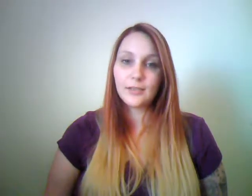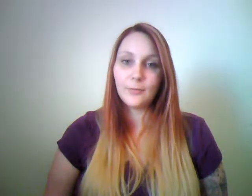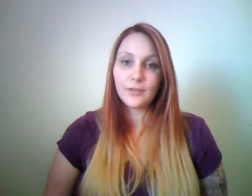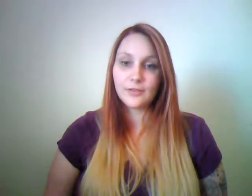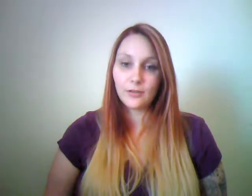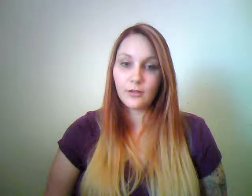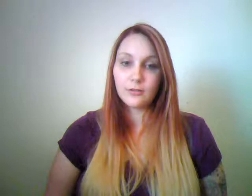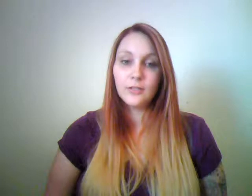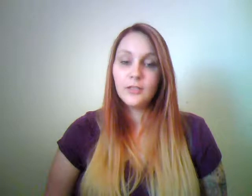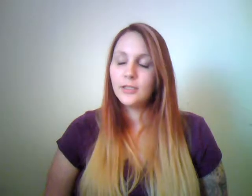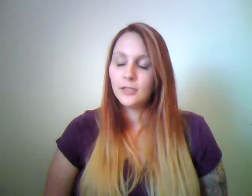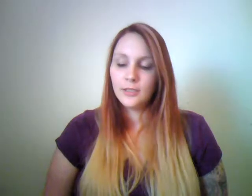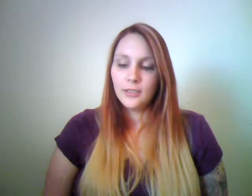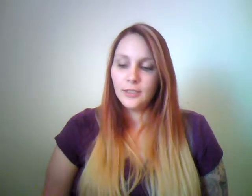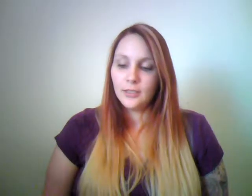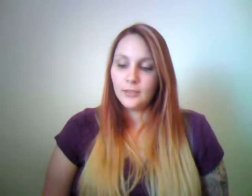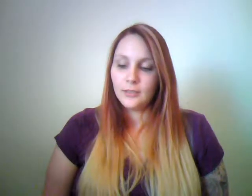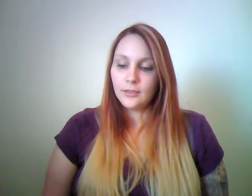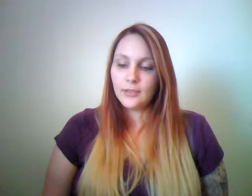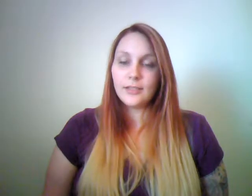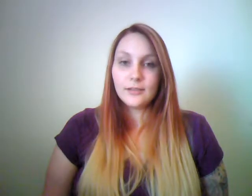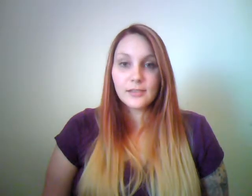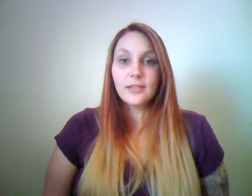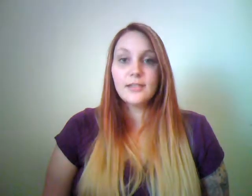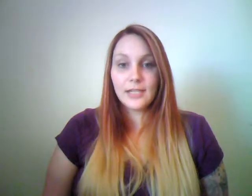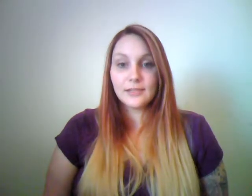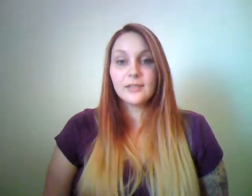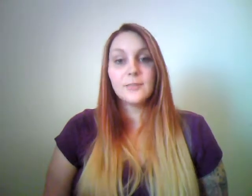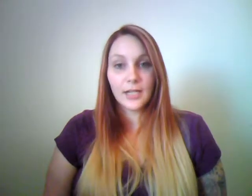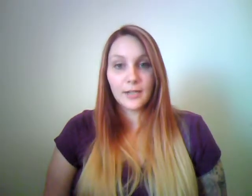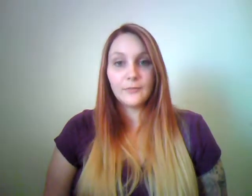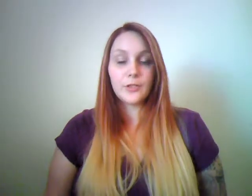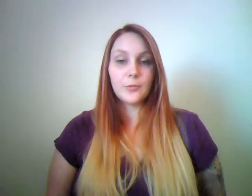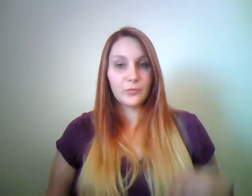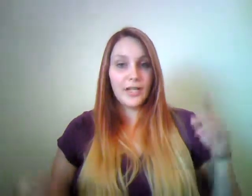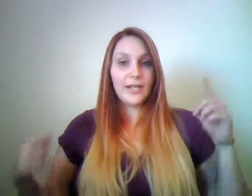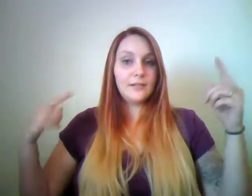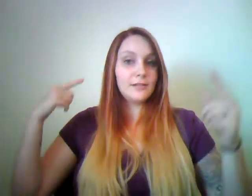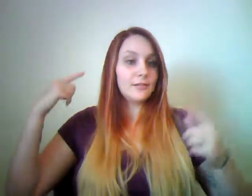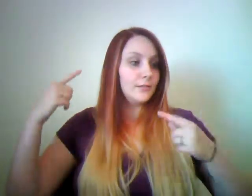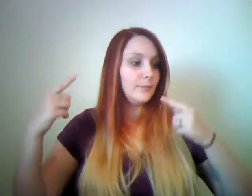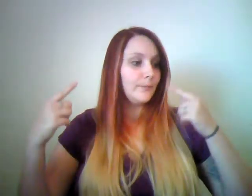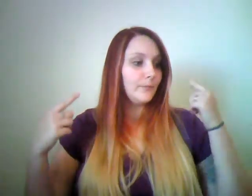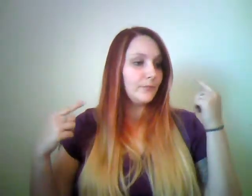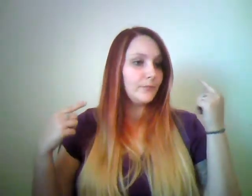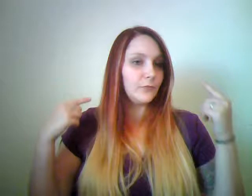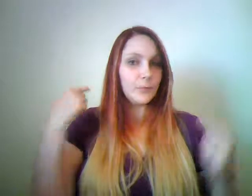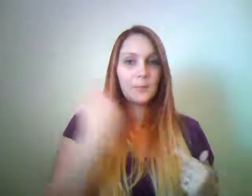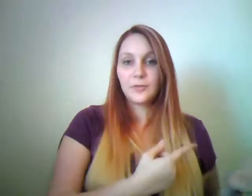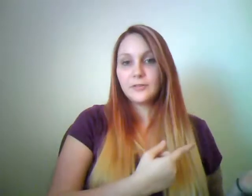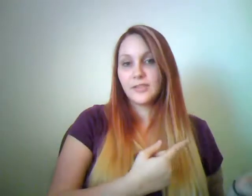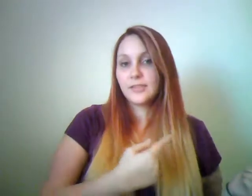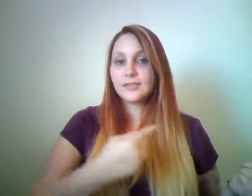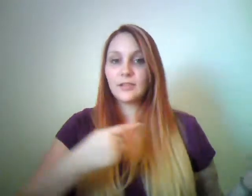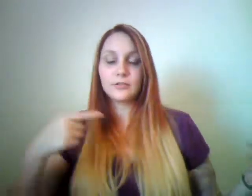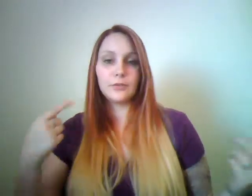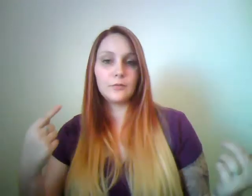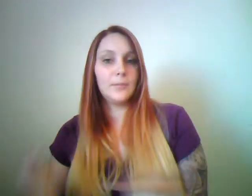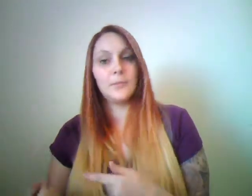with the song, it's going to take some time for your brain to remember the lyrics and also remember that